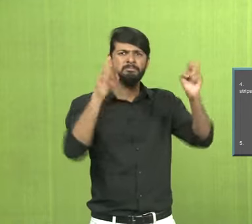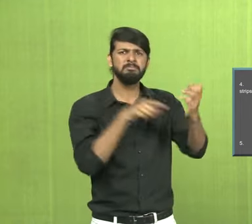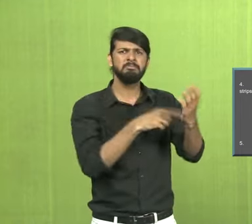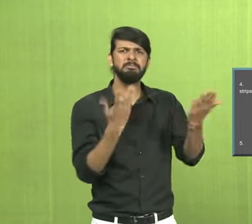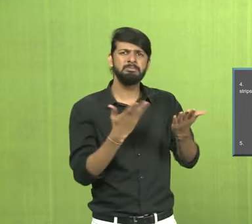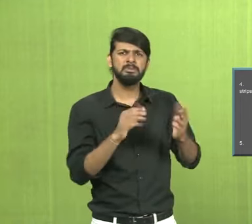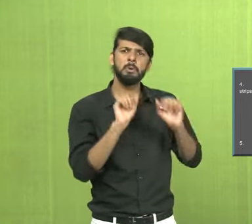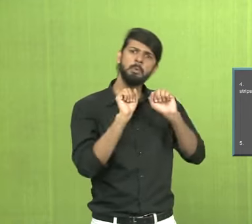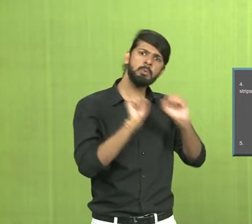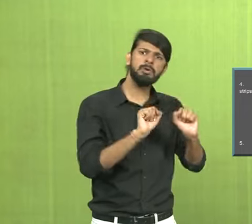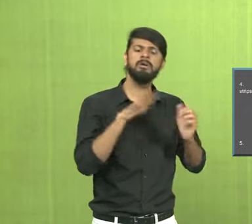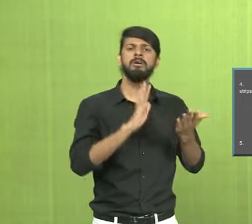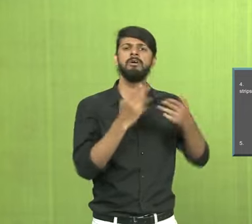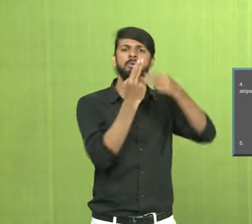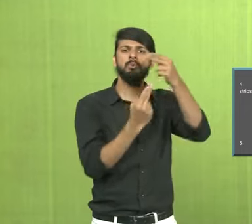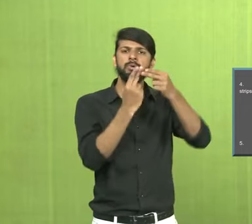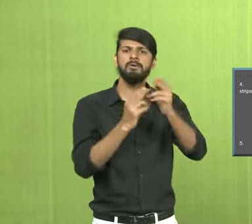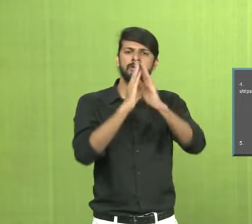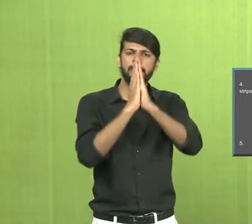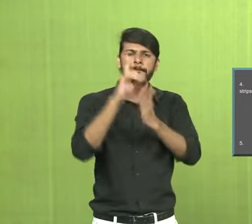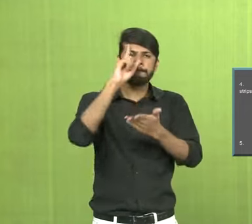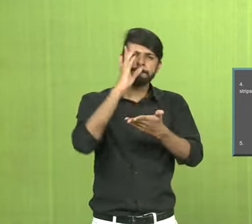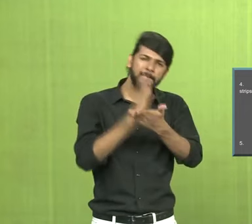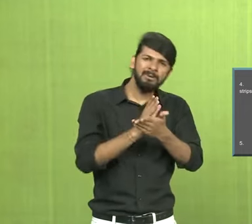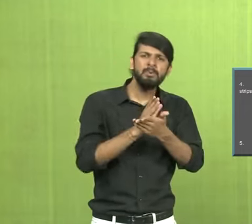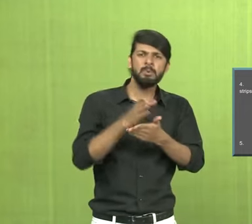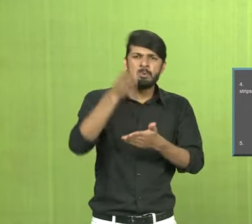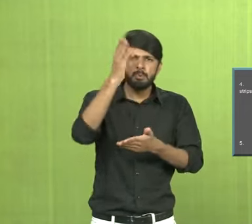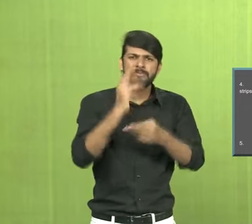The themes of Madhubani painting are Hindu mythology,